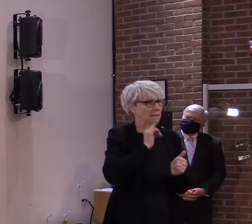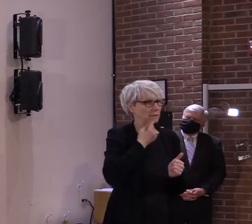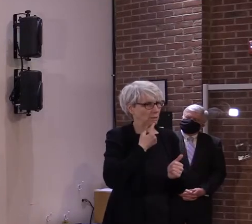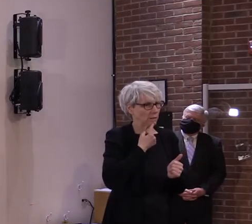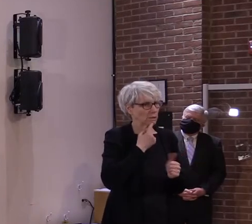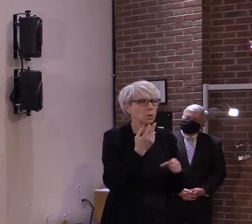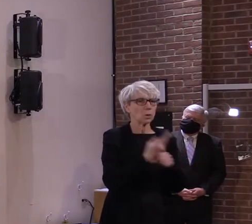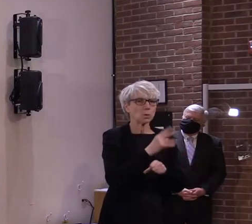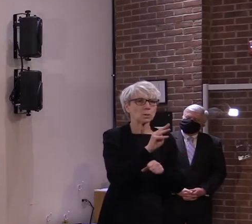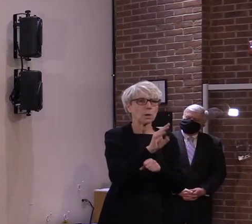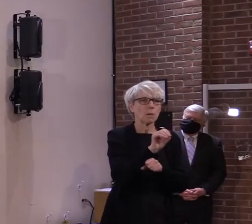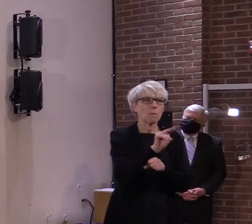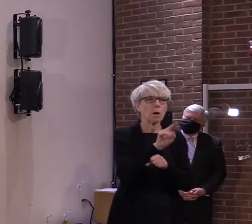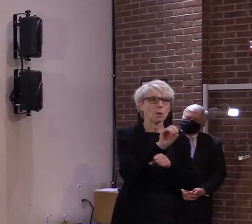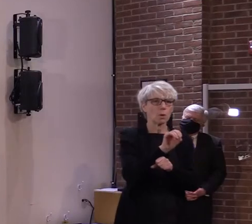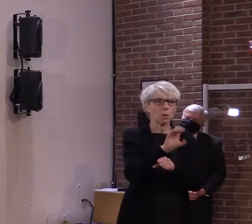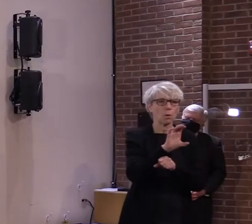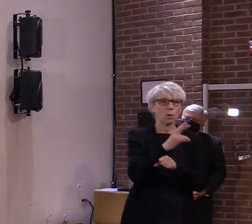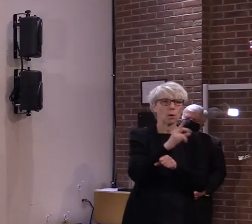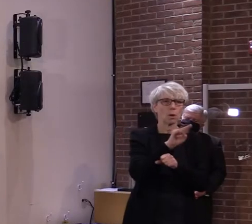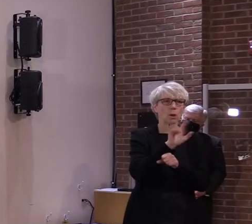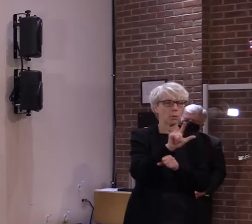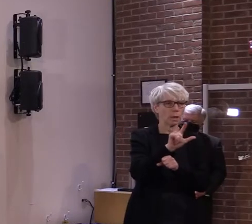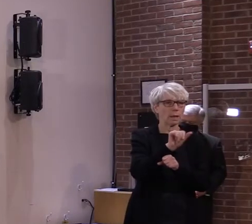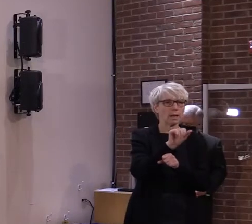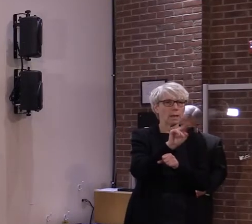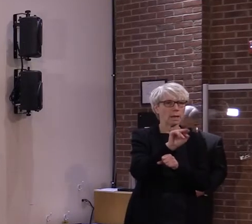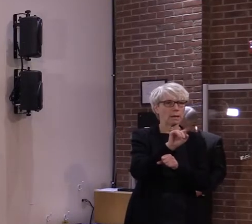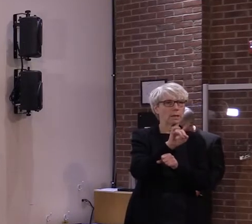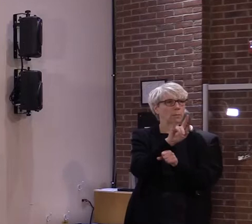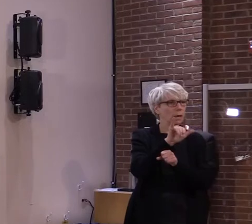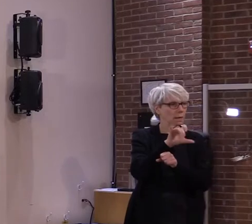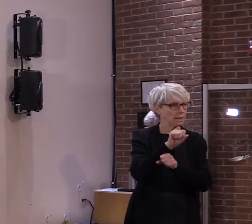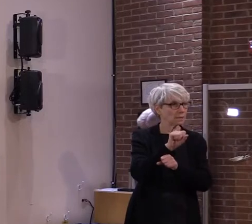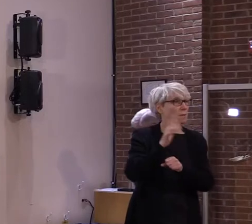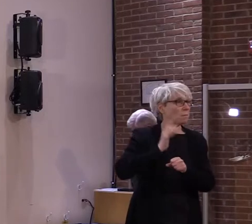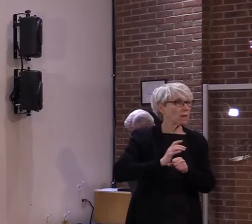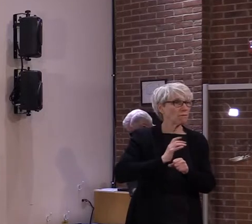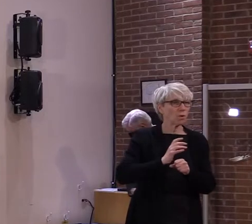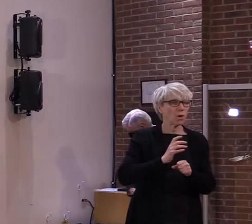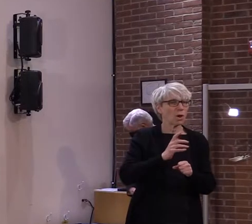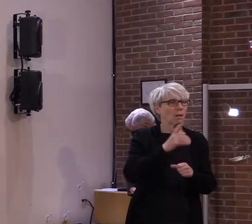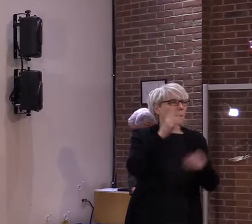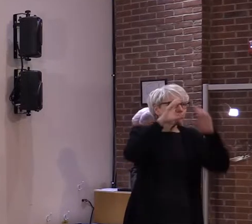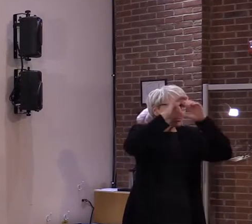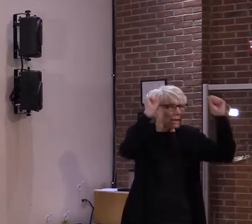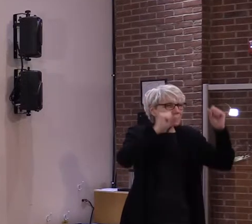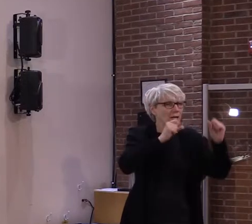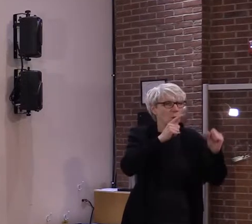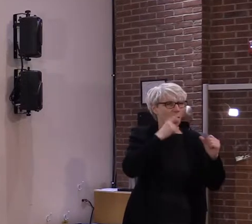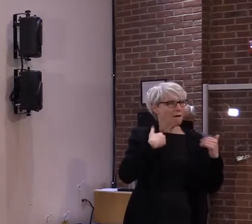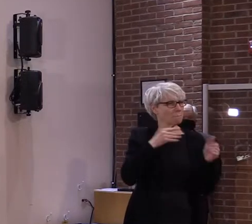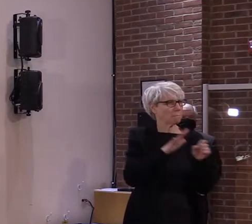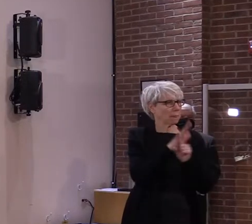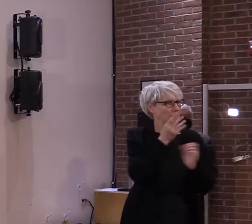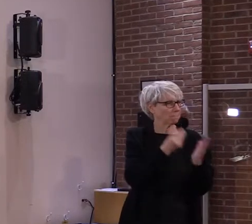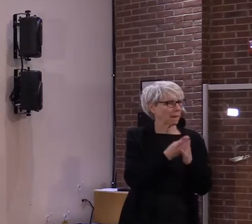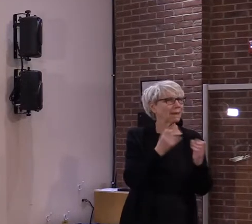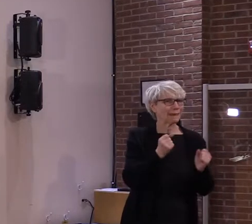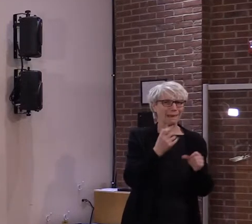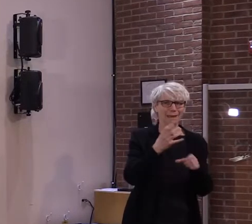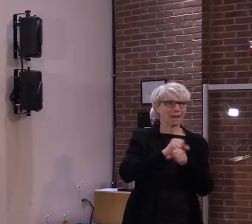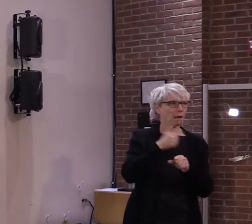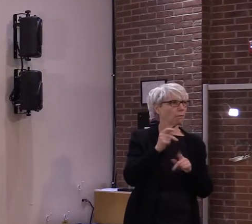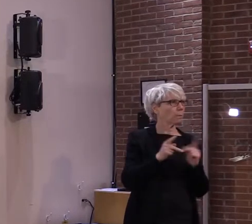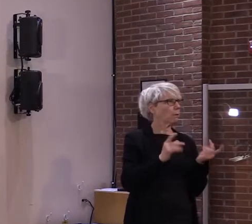options available, and you can learn more from your healthcare provider if you are at higher risk. Of course, we'll continue